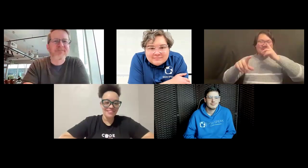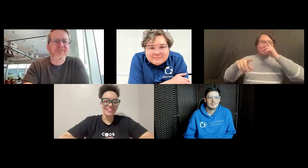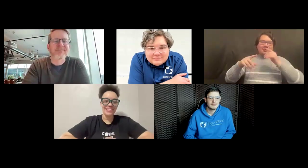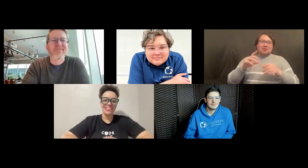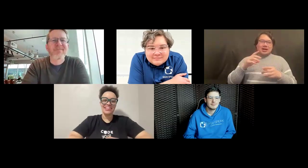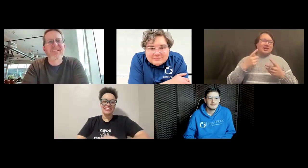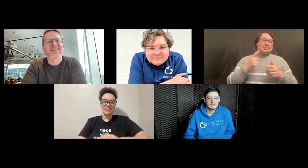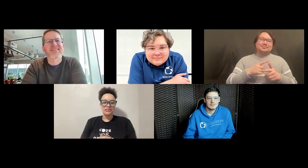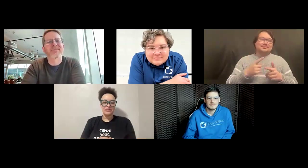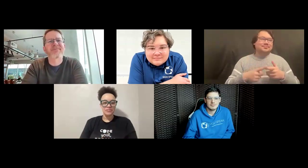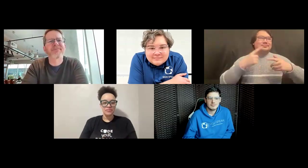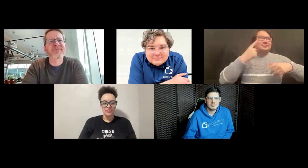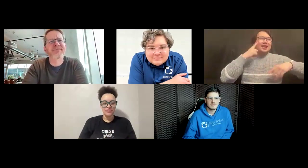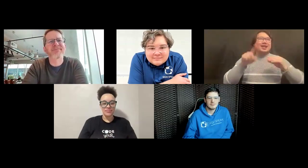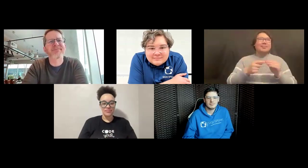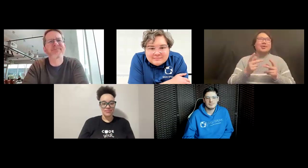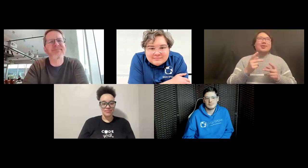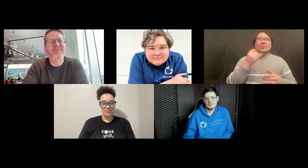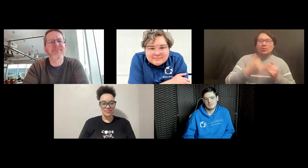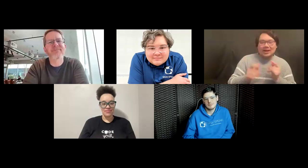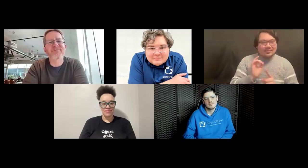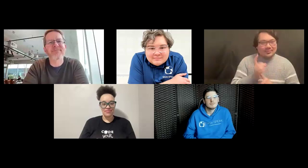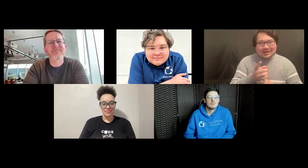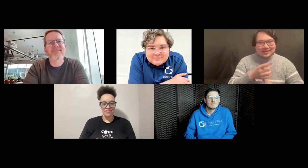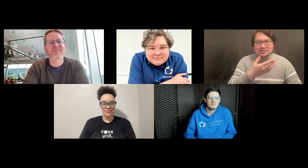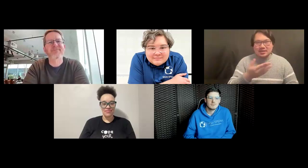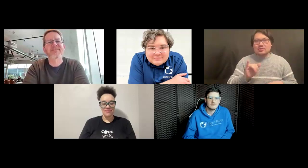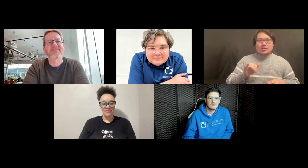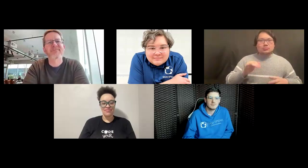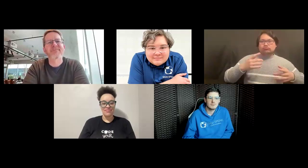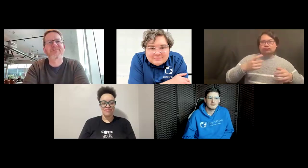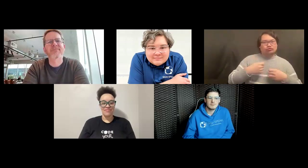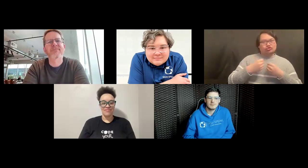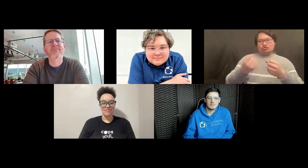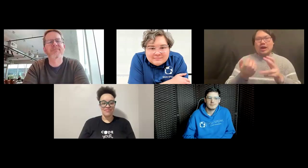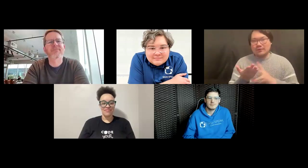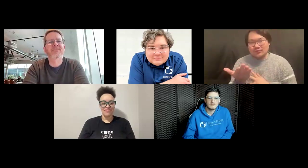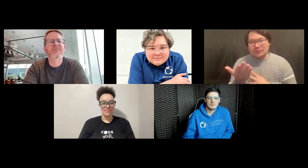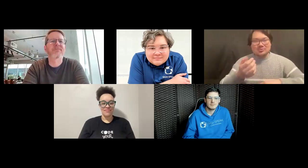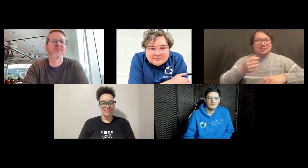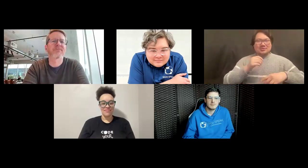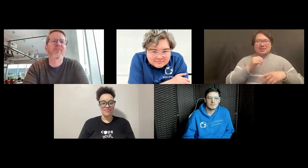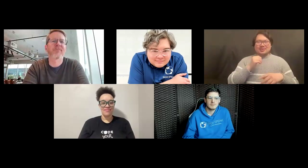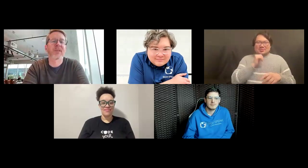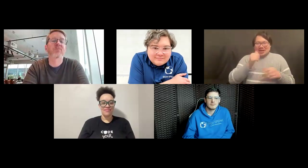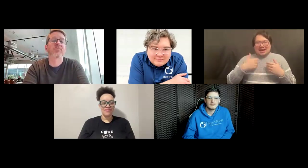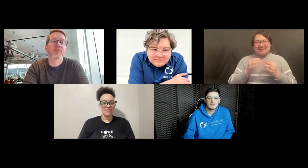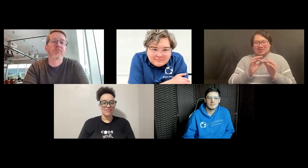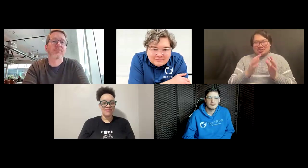a little bit Right, stuck. right. So just thinking about as again a last minute resource, trying to just make